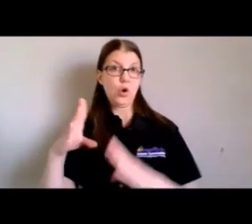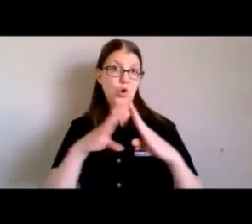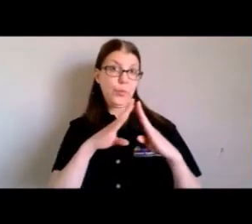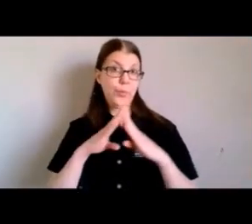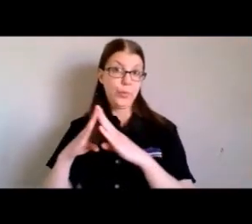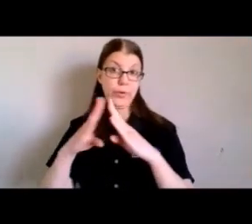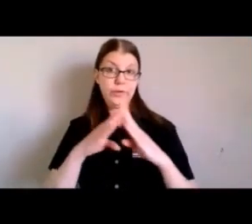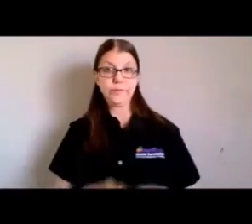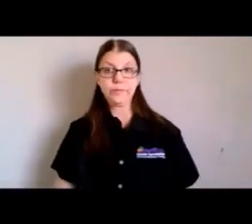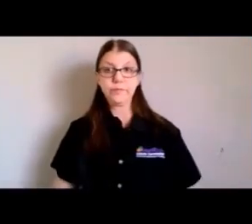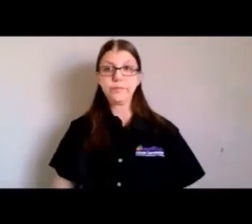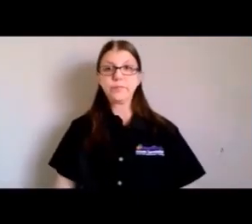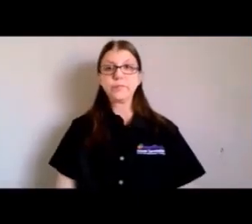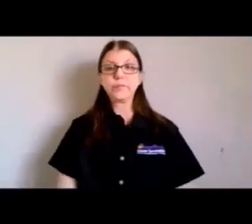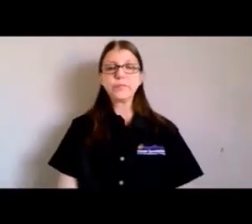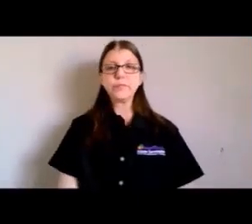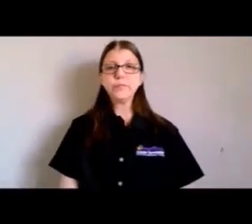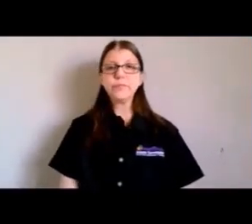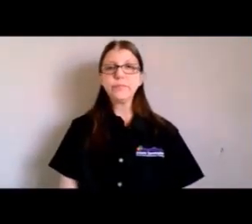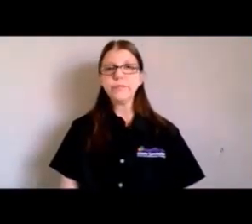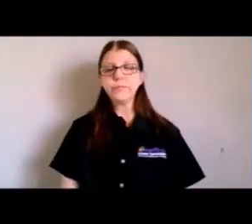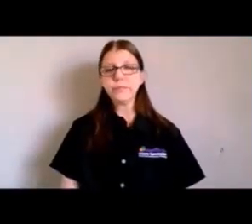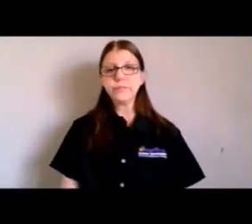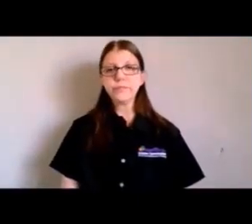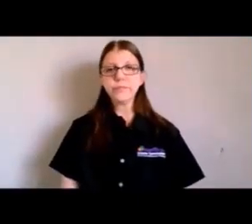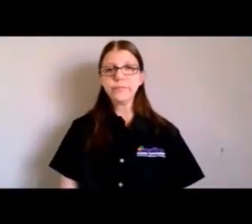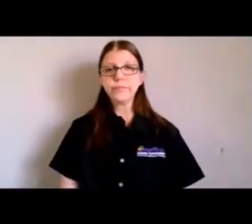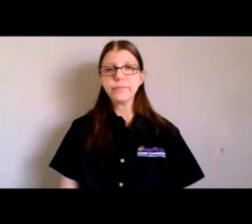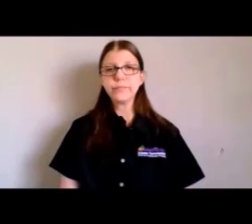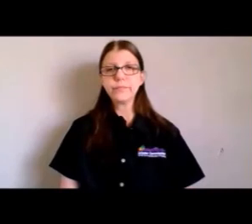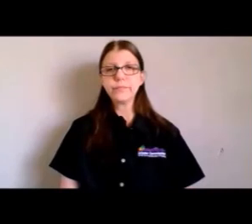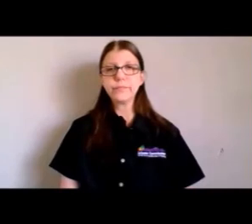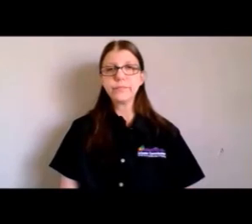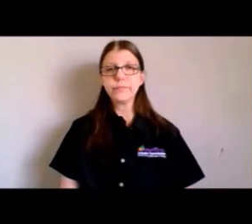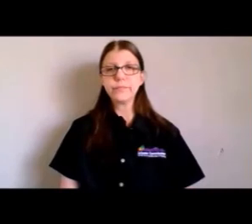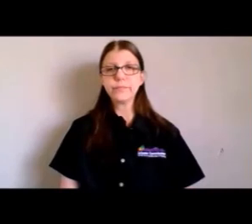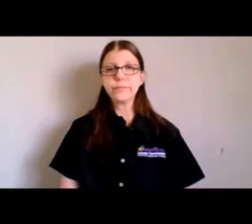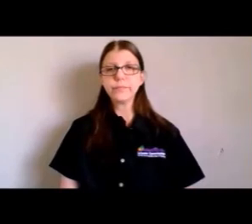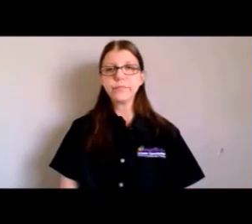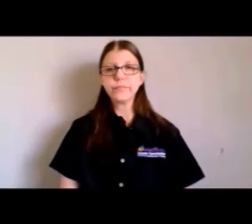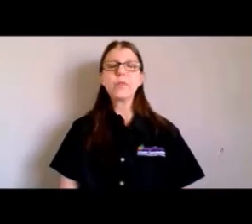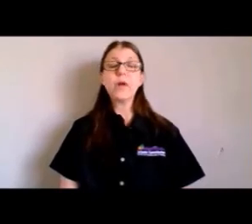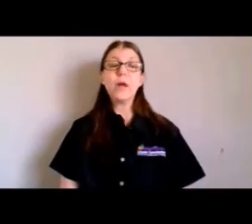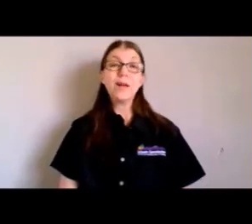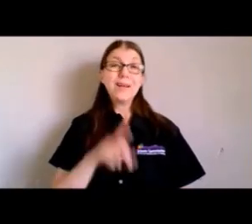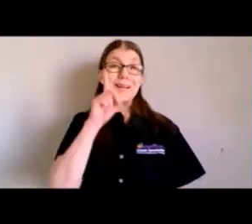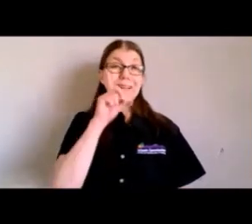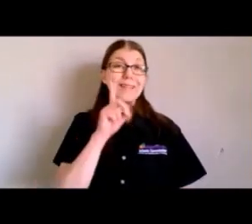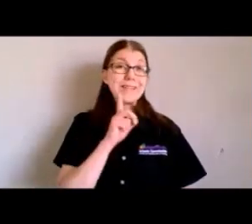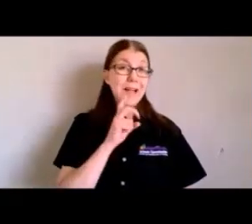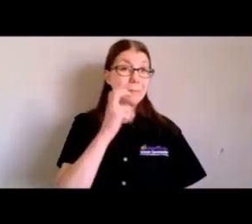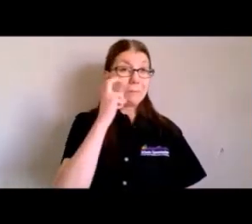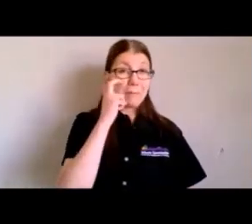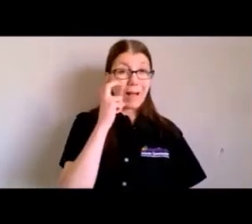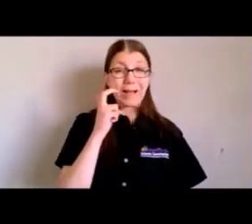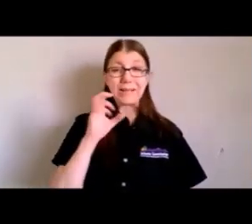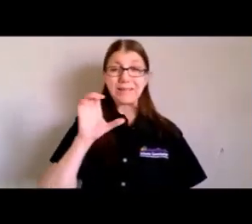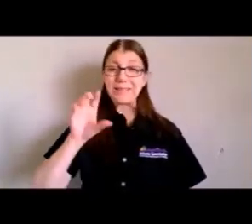gain more access to their environment and the information around them.